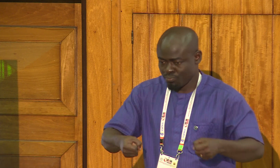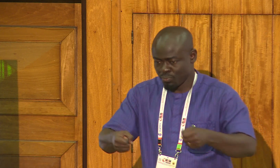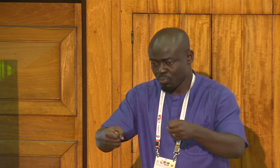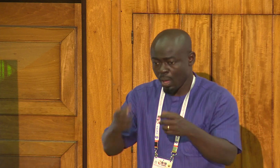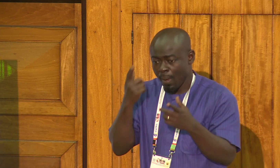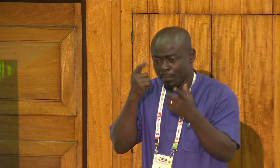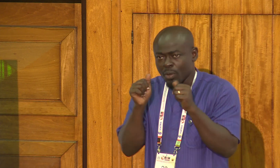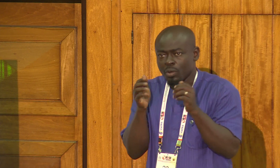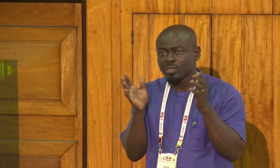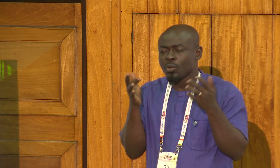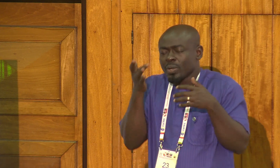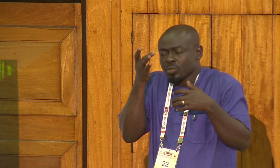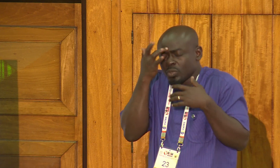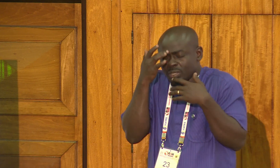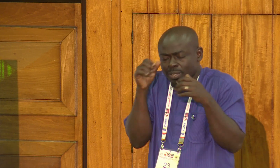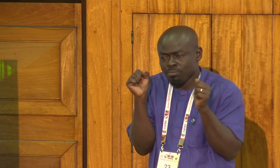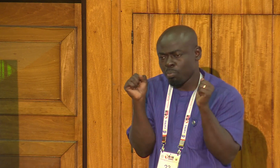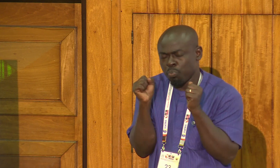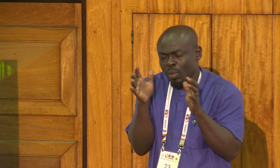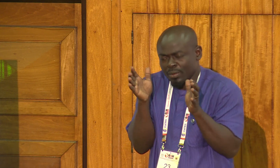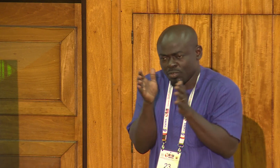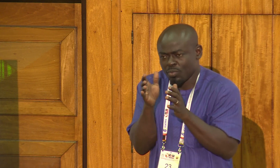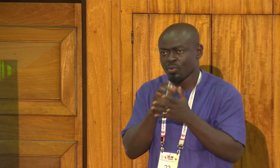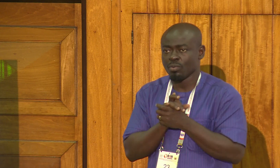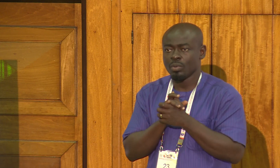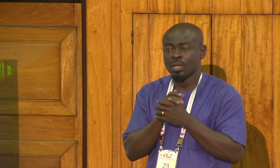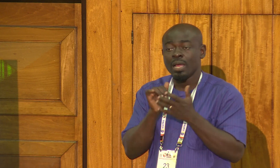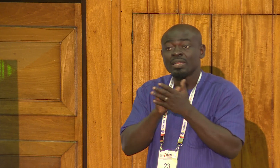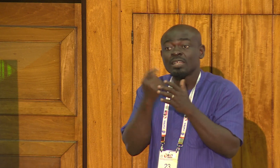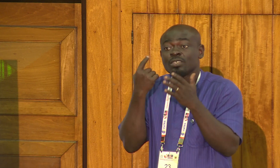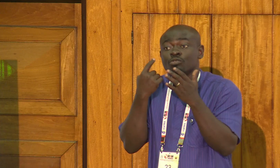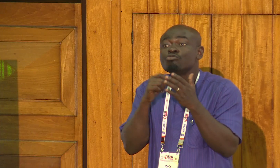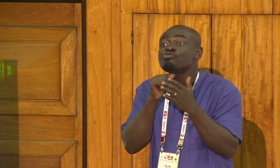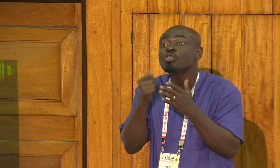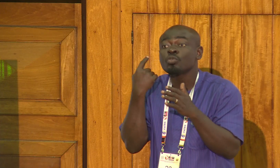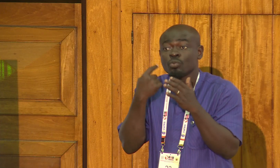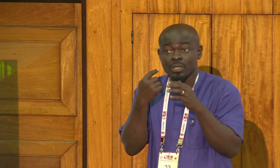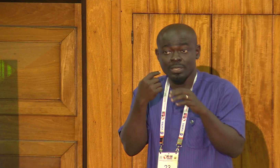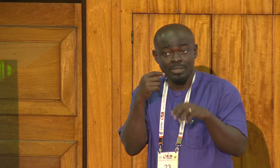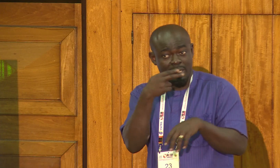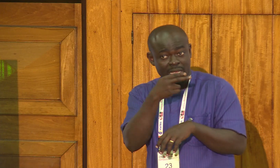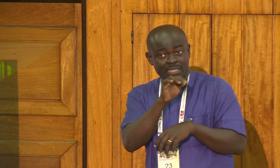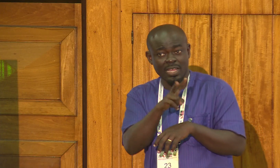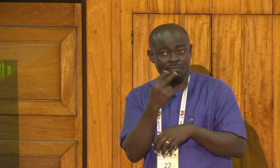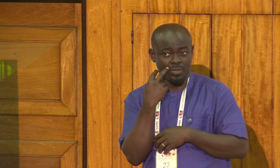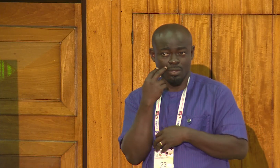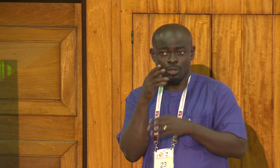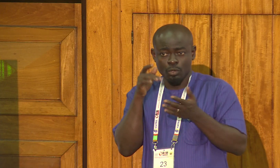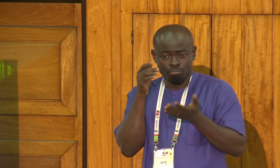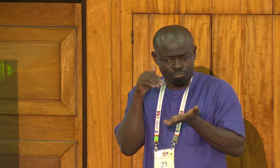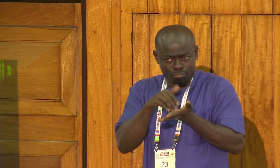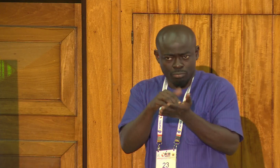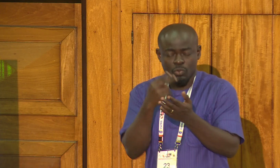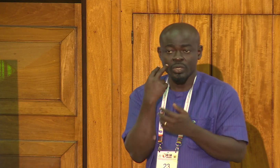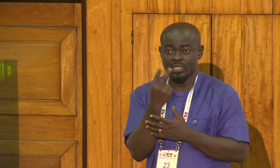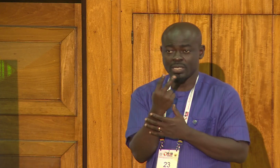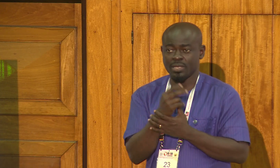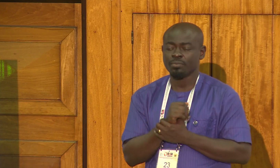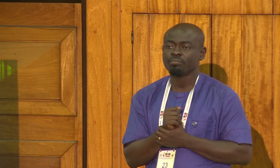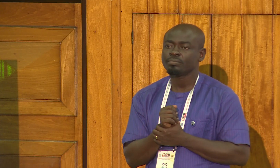because they were so sick with low CD4 counts. That is not the face of HIV usually anymore.